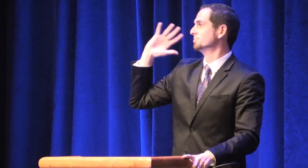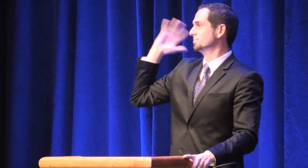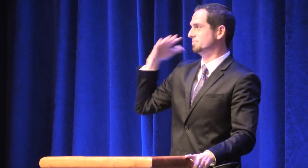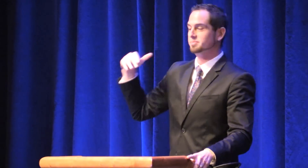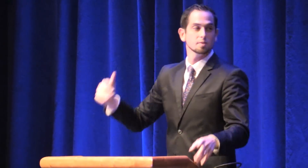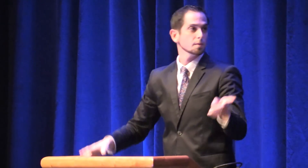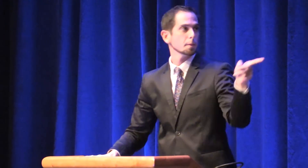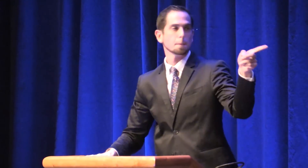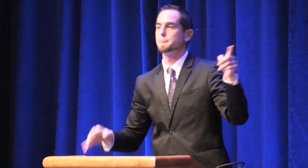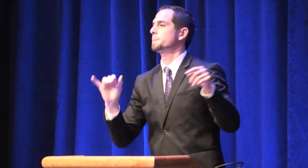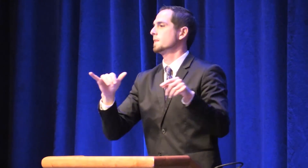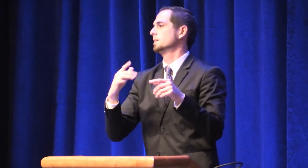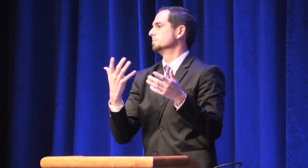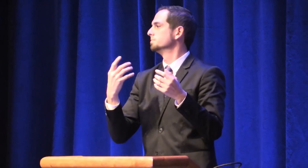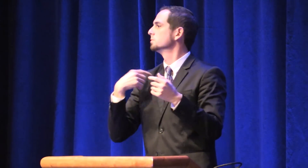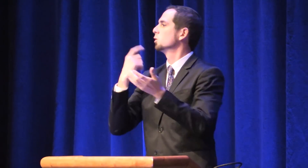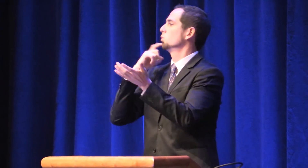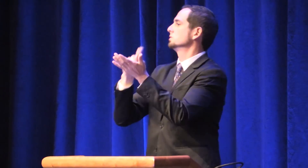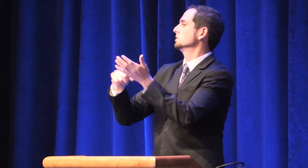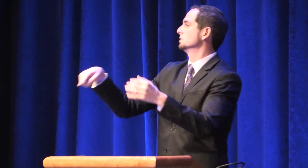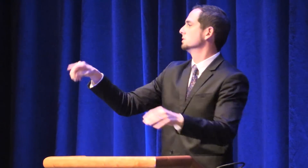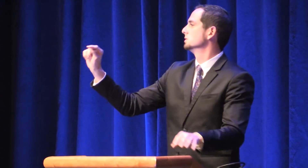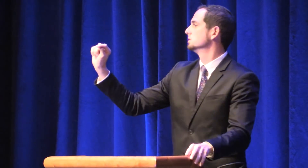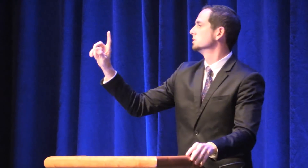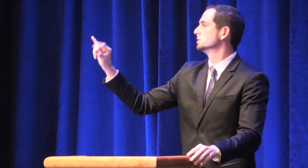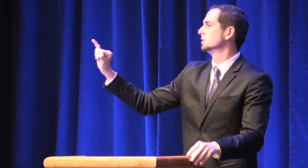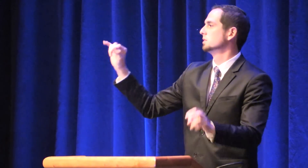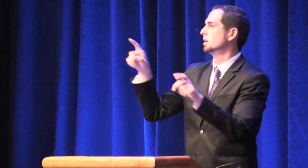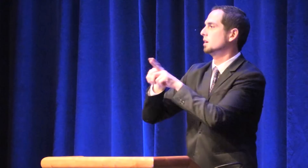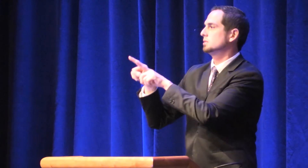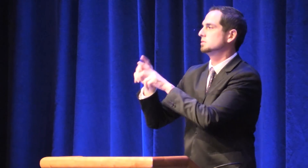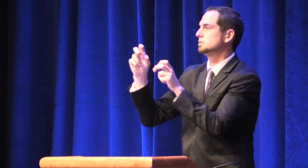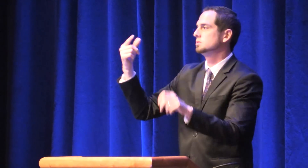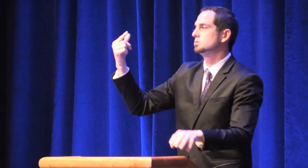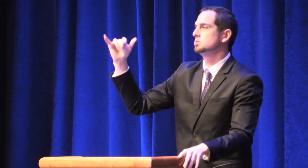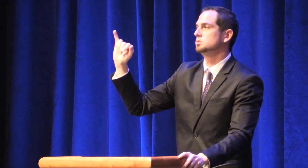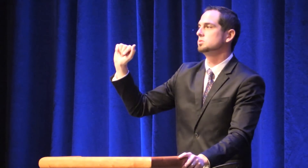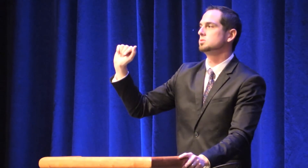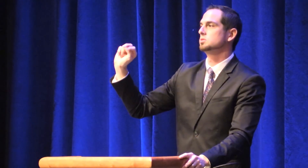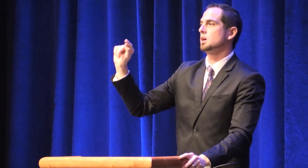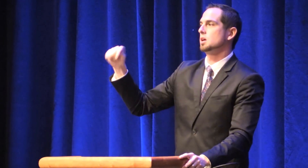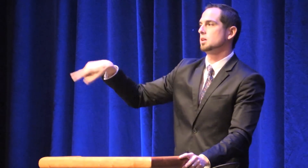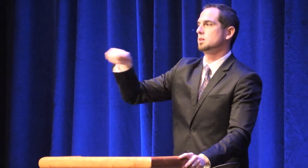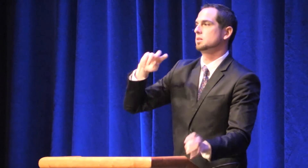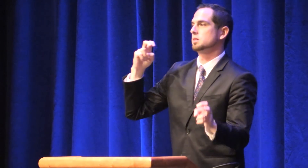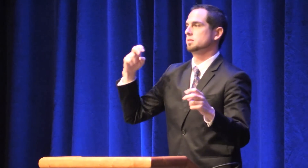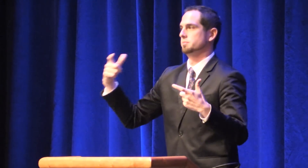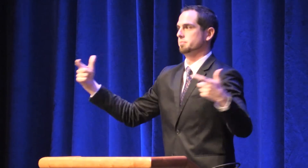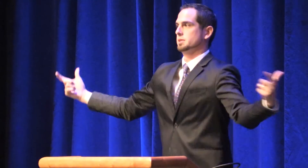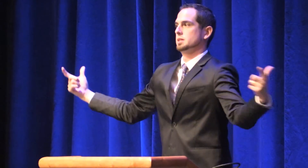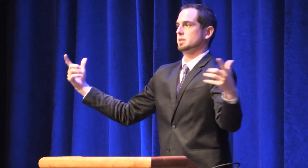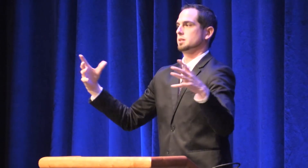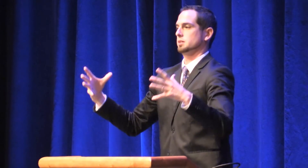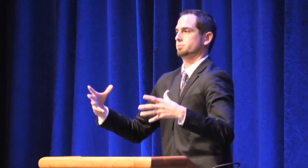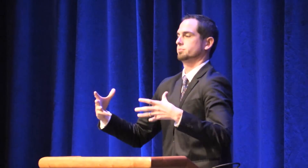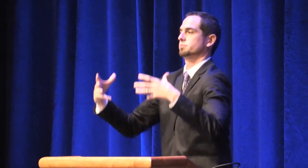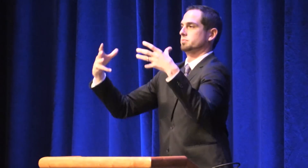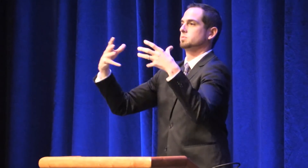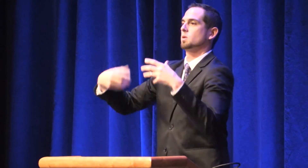I mean, he said that quite some time ago, and it still applies today. We view TDI as a giant in